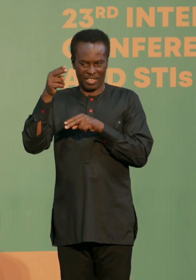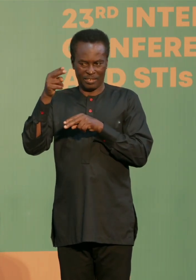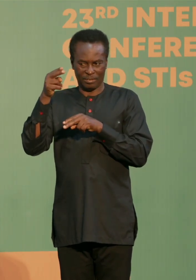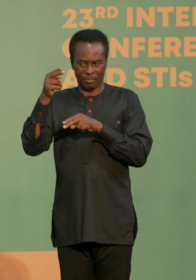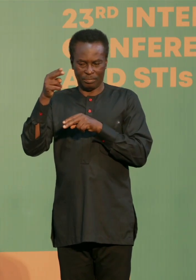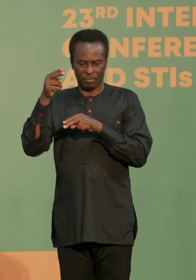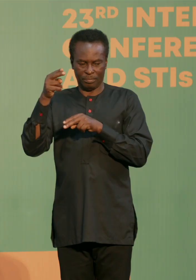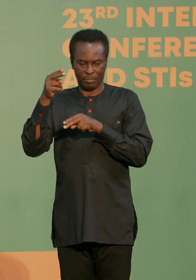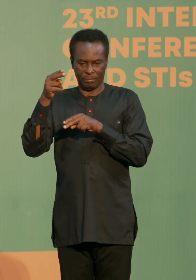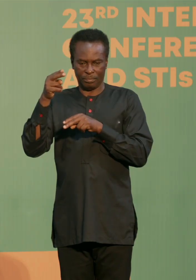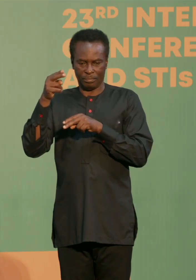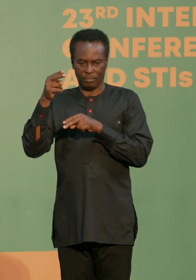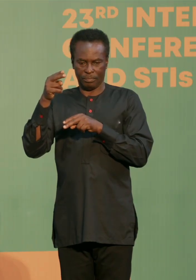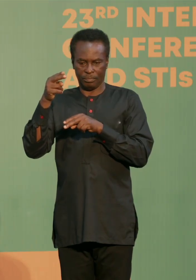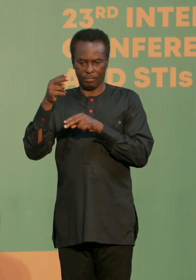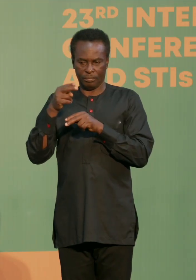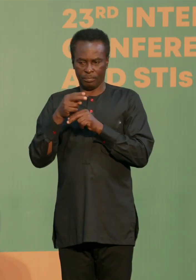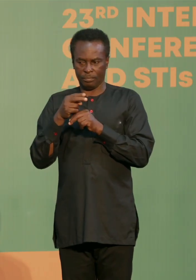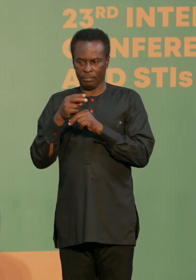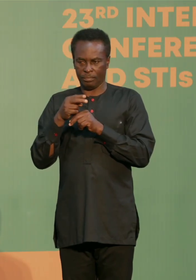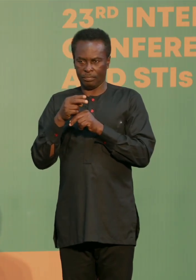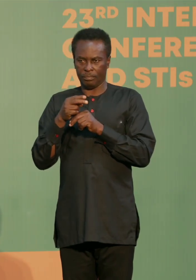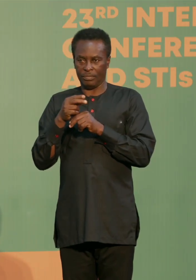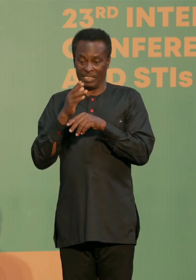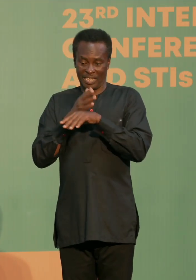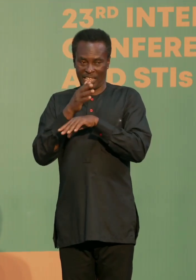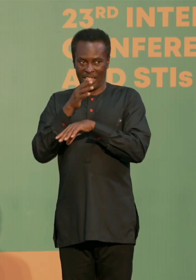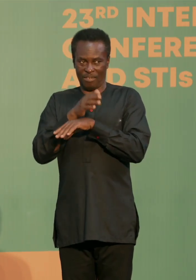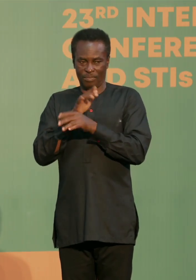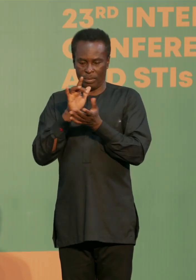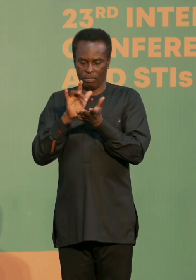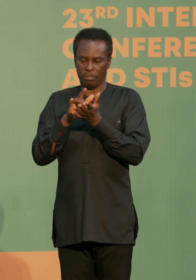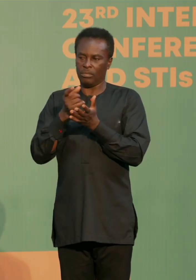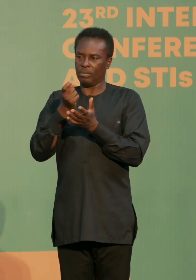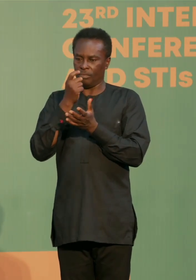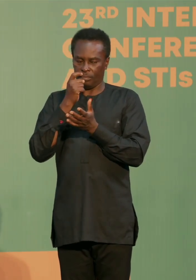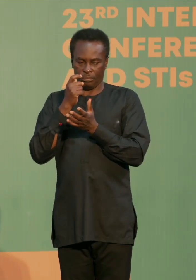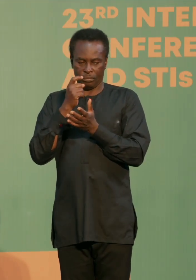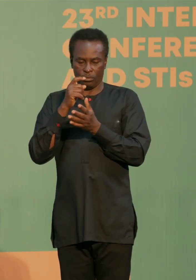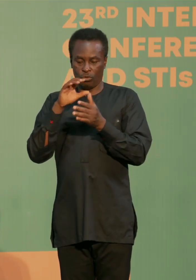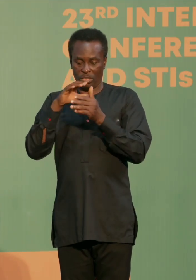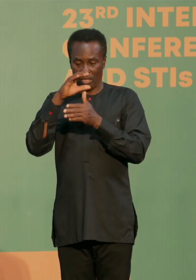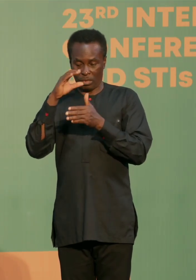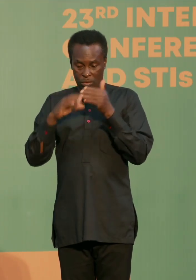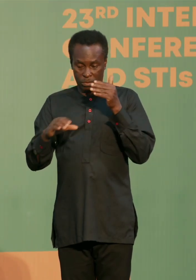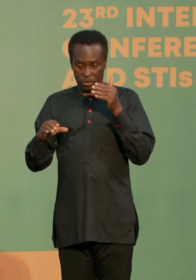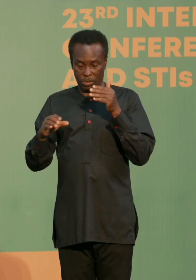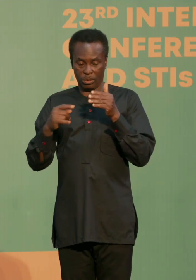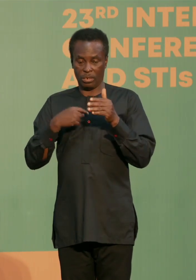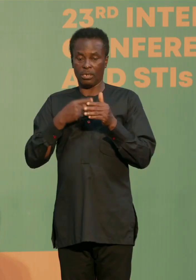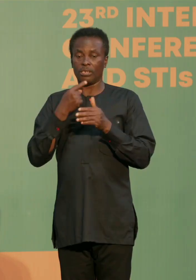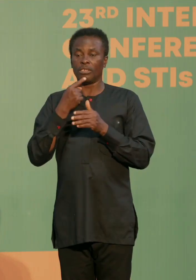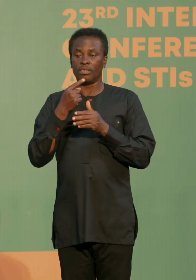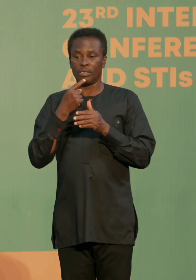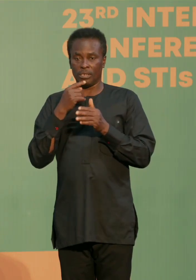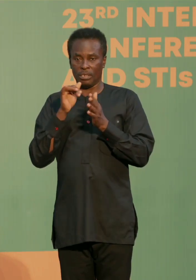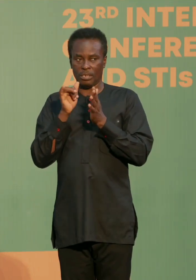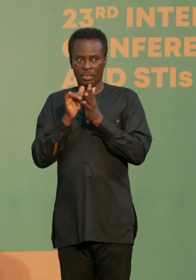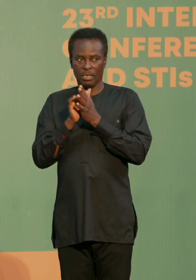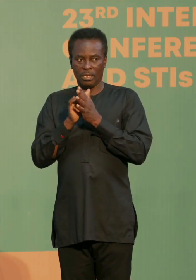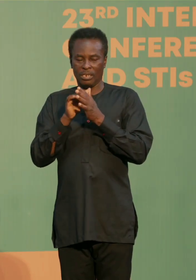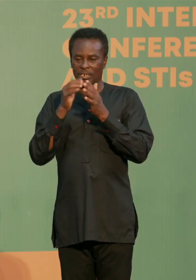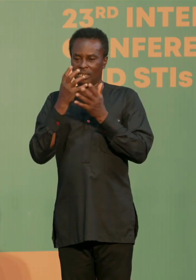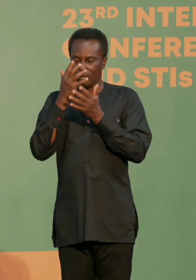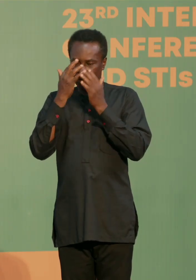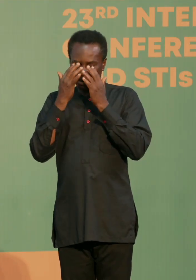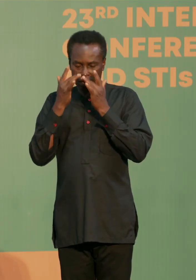also recurs a lot after treatment. So in conclusion, I'm sad to say that the tragedy of